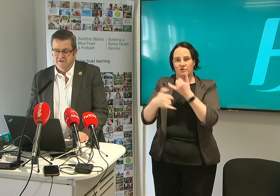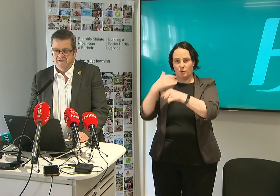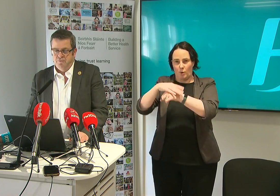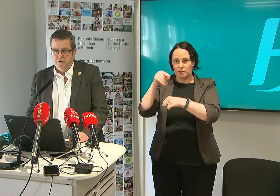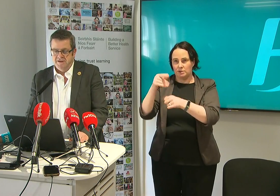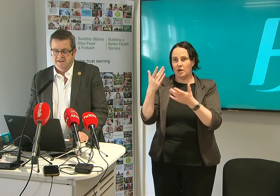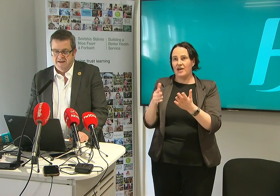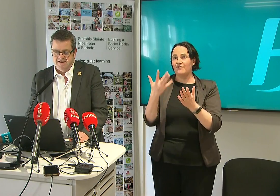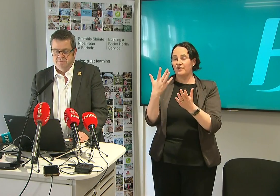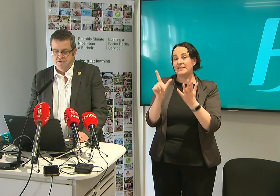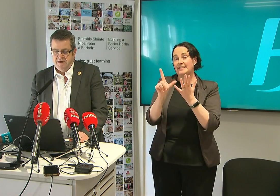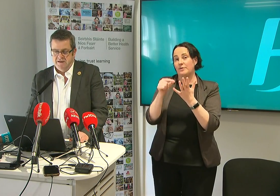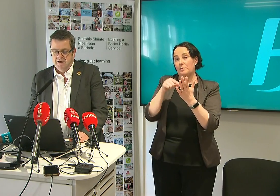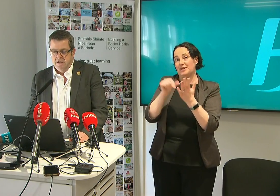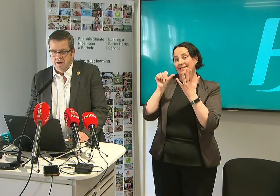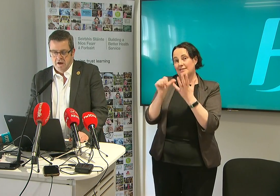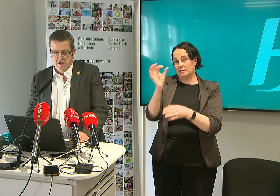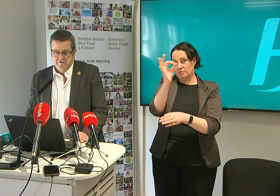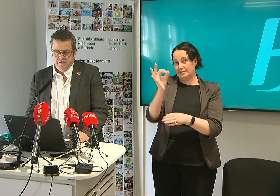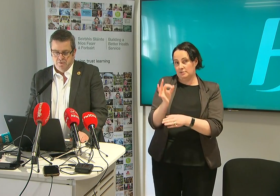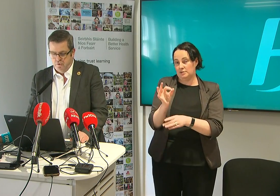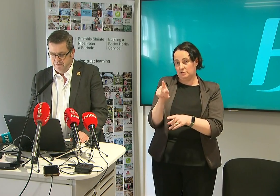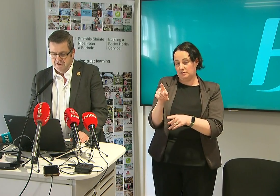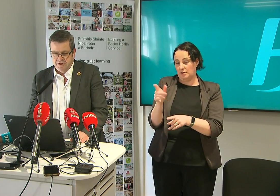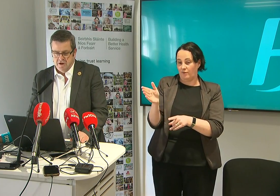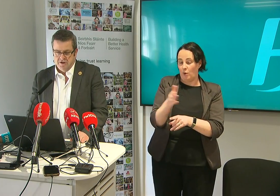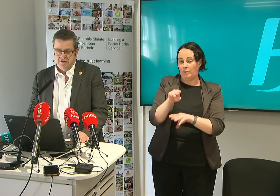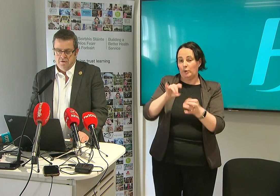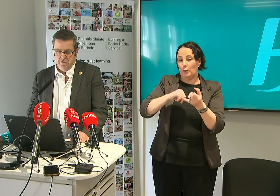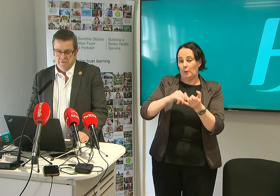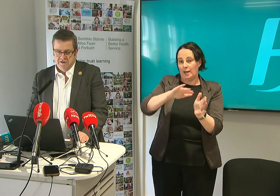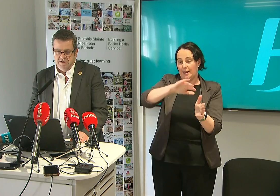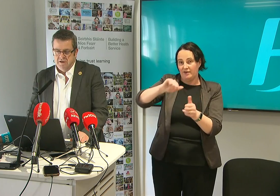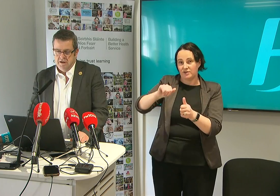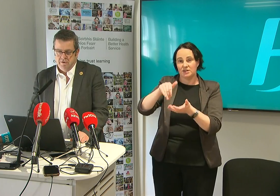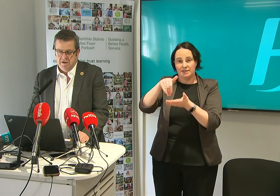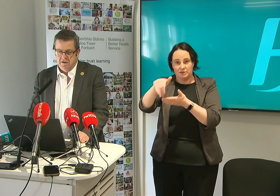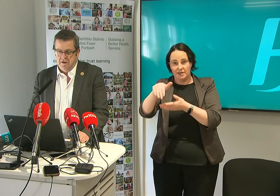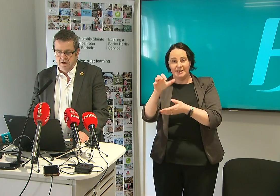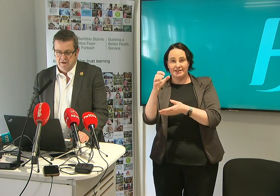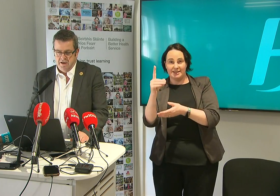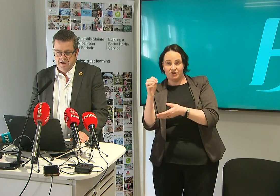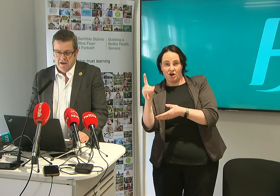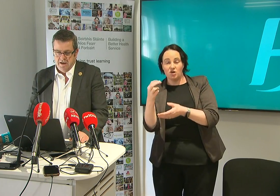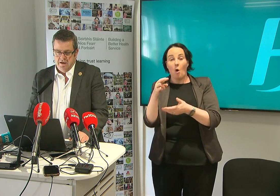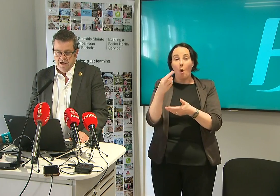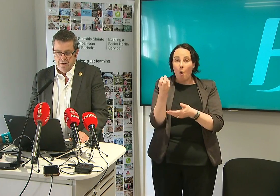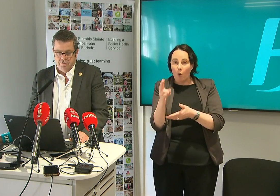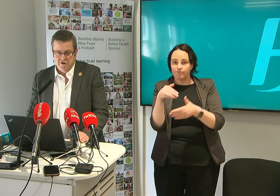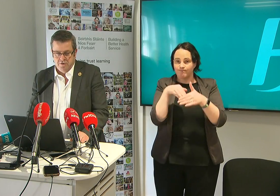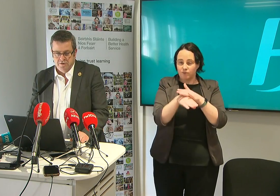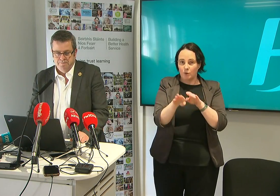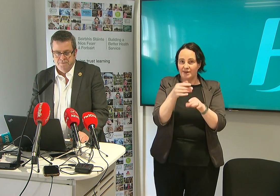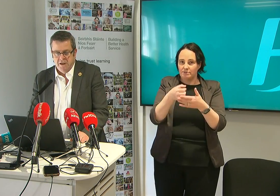are at 57.6% of people who have been discharged or admitted within the